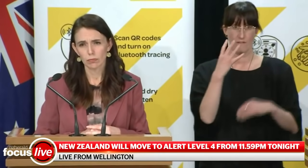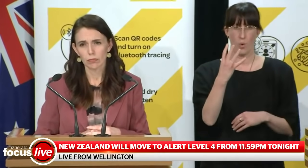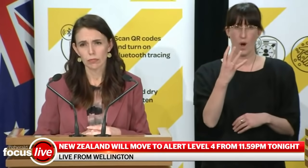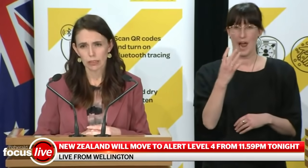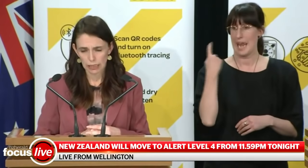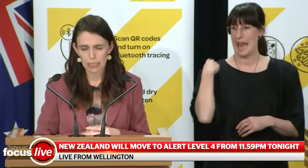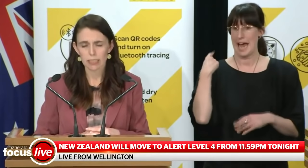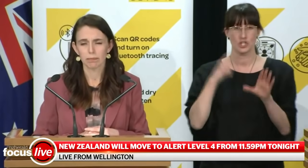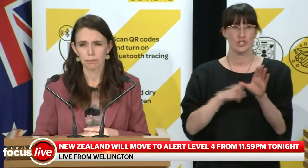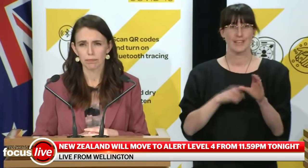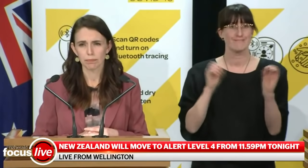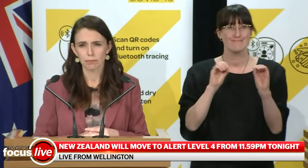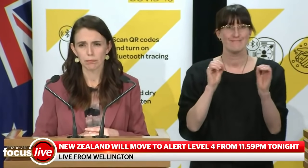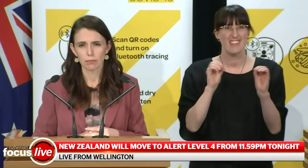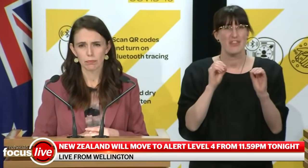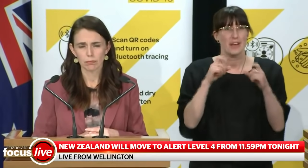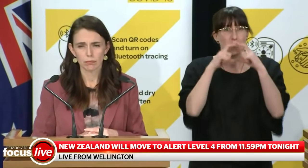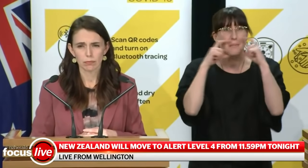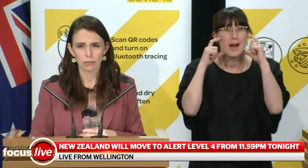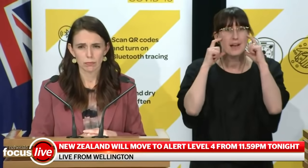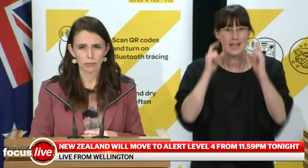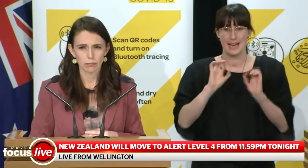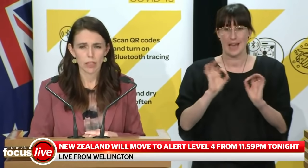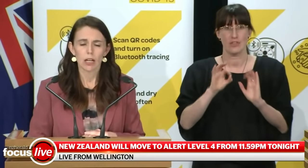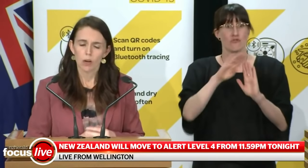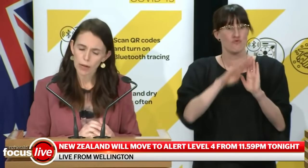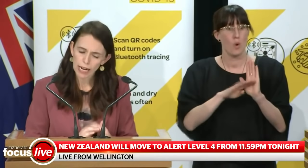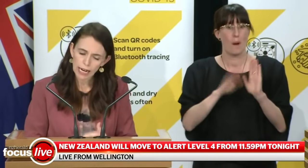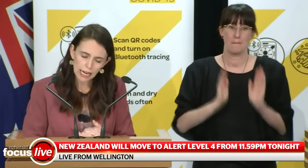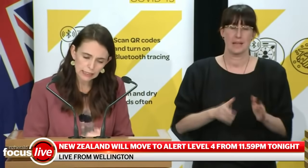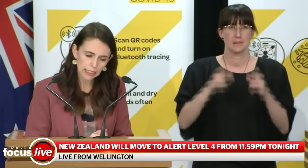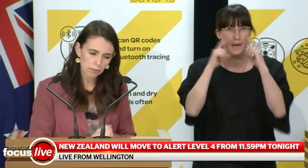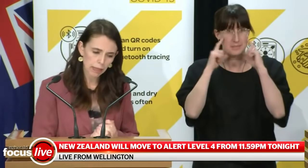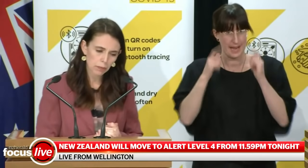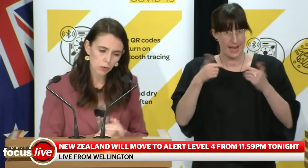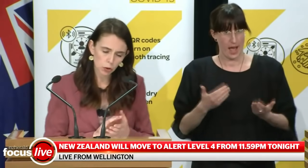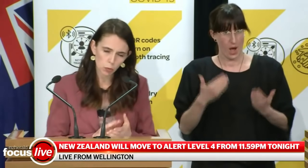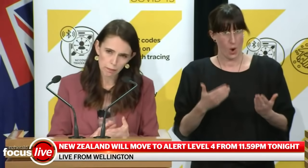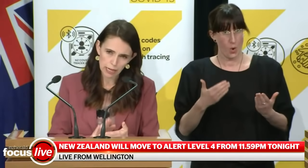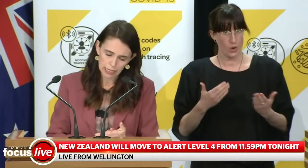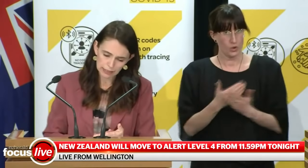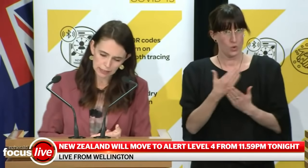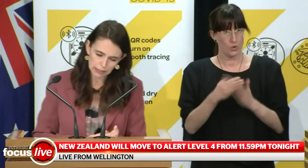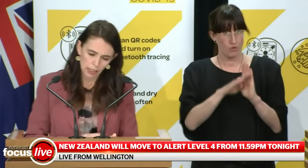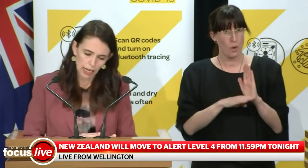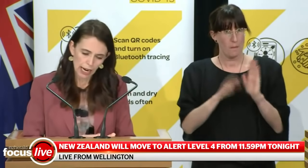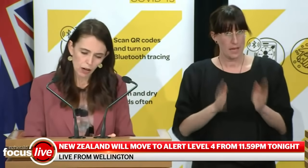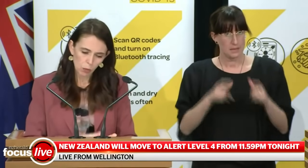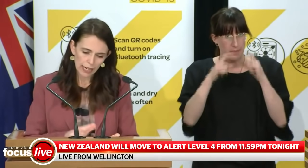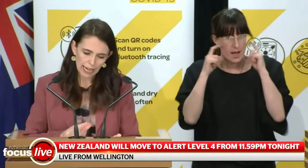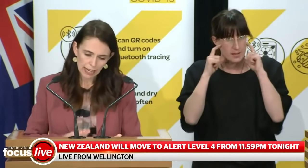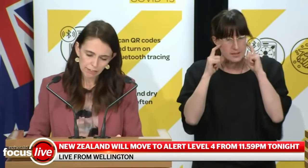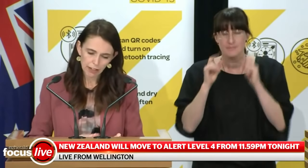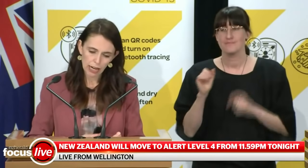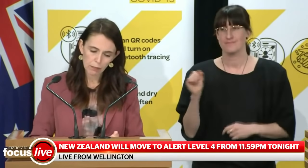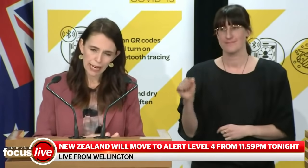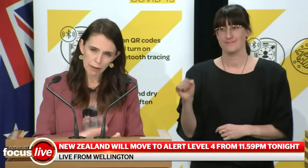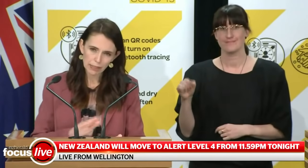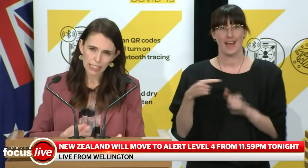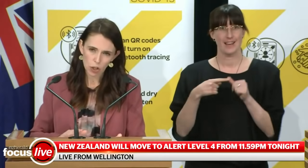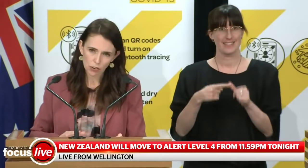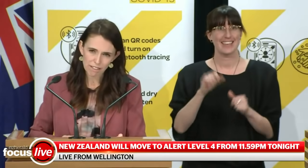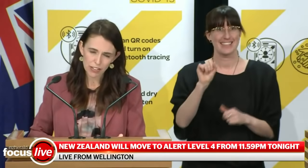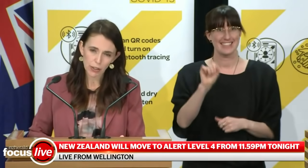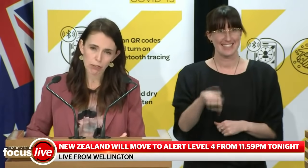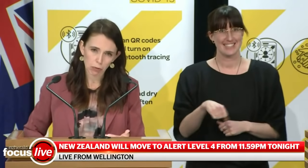use, and there was definitely no mandate for mask use. You said people should wear masks. We are asking people to wear masks.